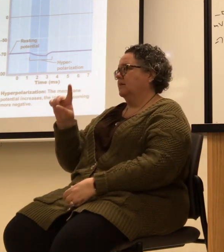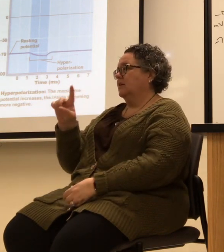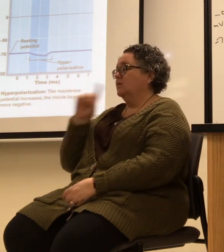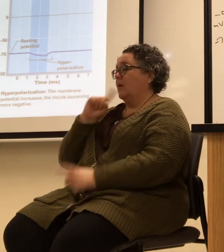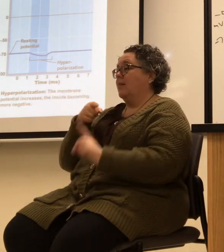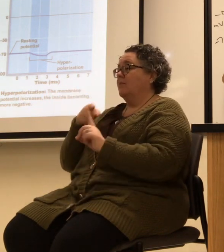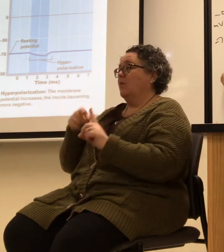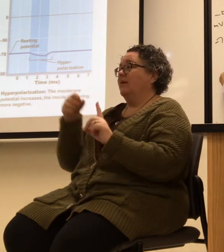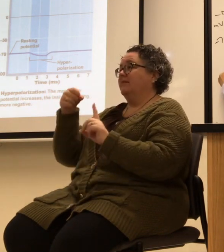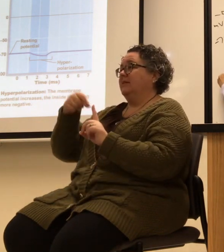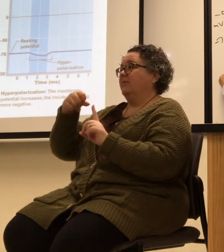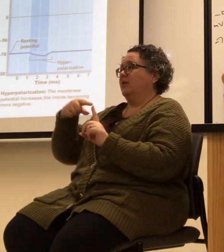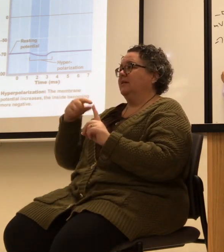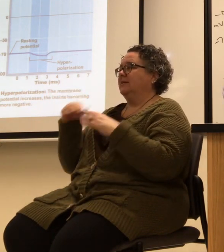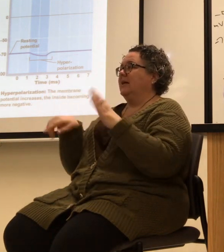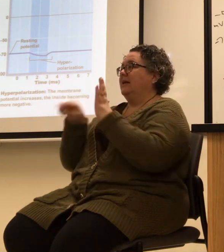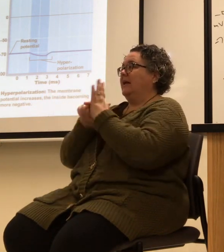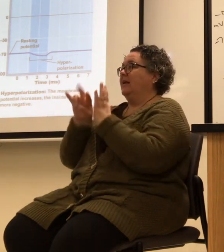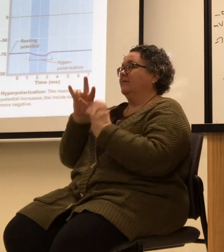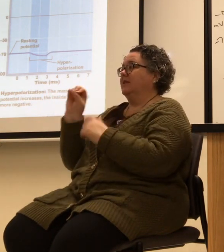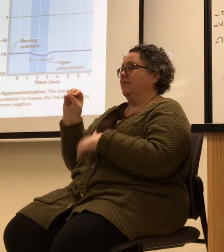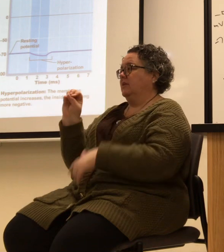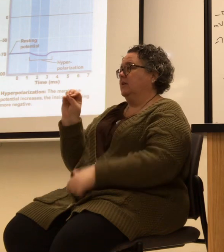stimulus, you're at -70.